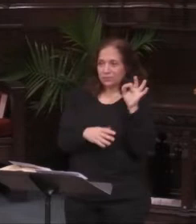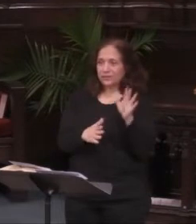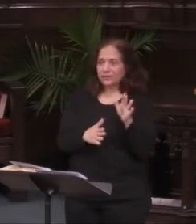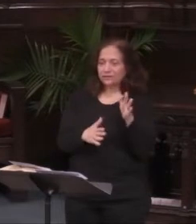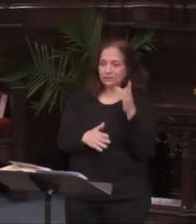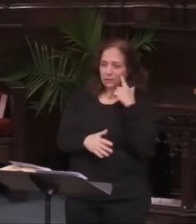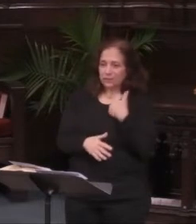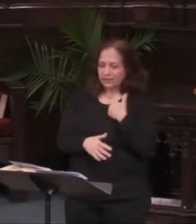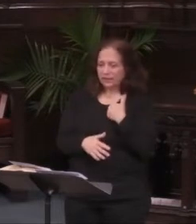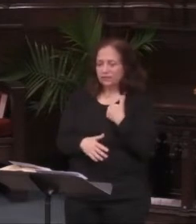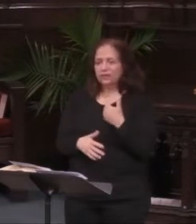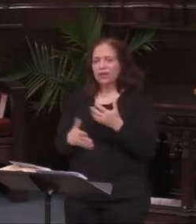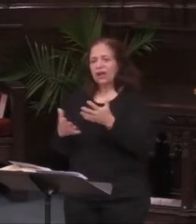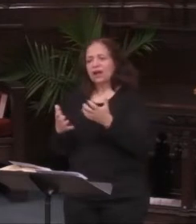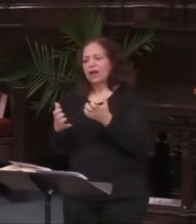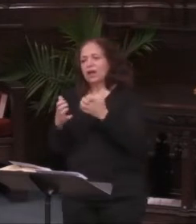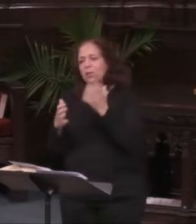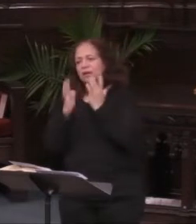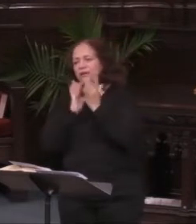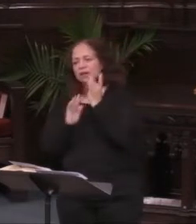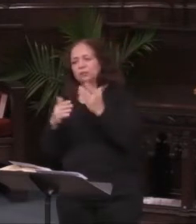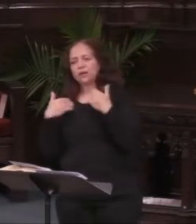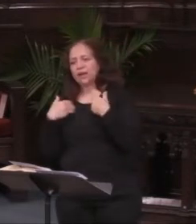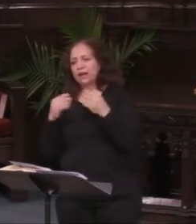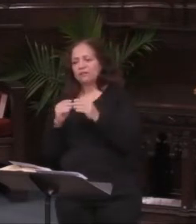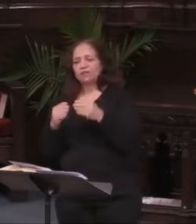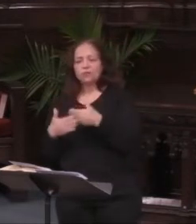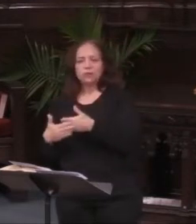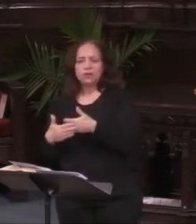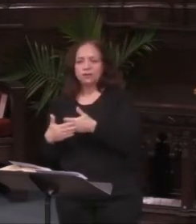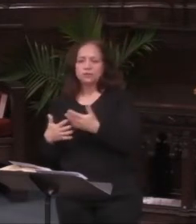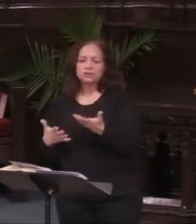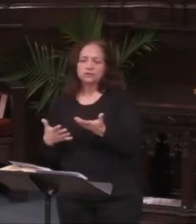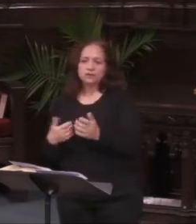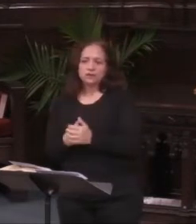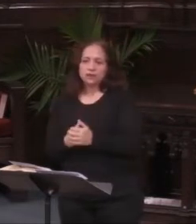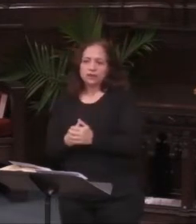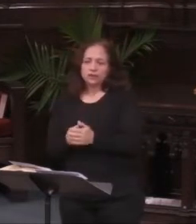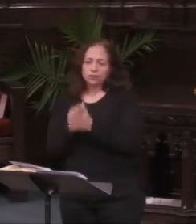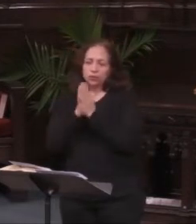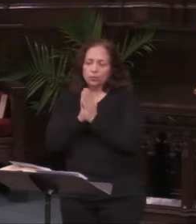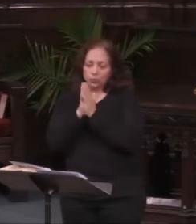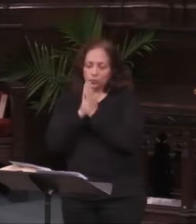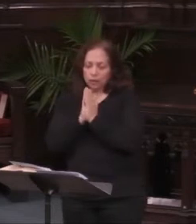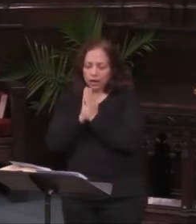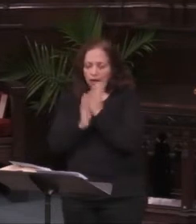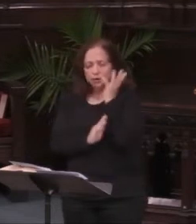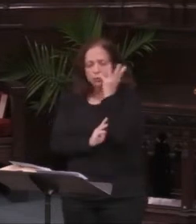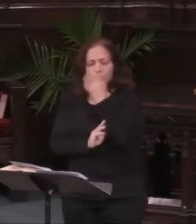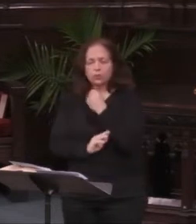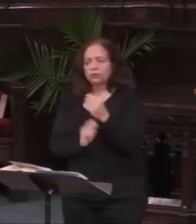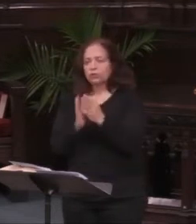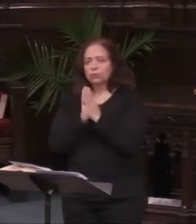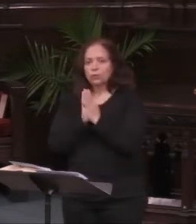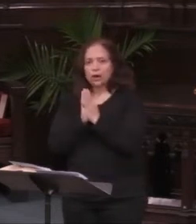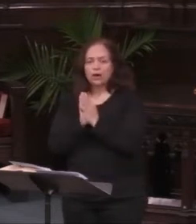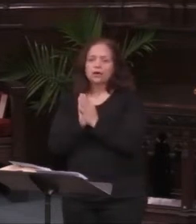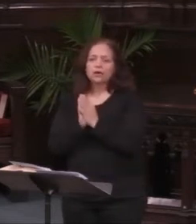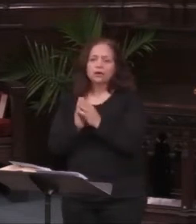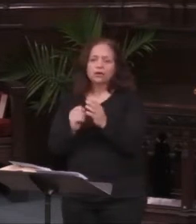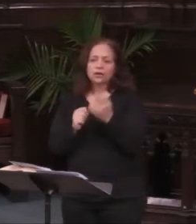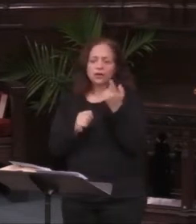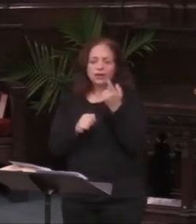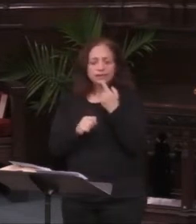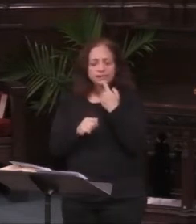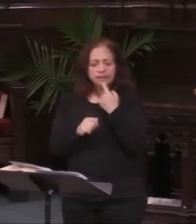fertility. I wanted so desperately to have a baby. She prayed a beautiful prayer in which